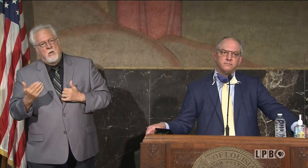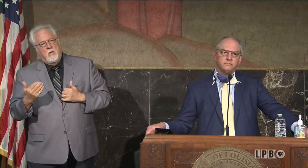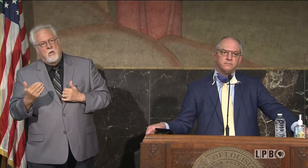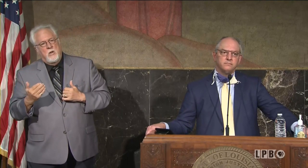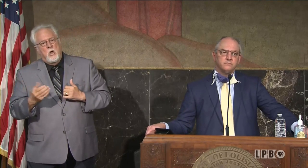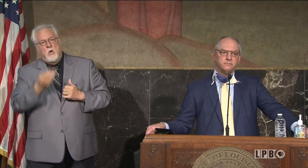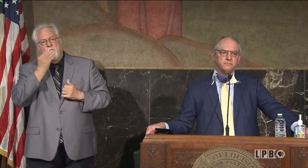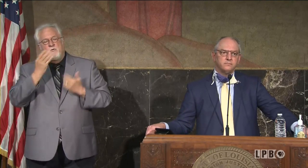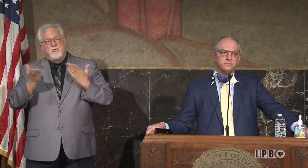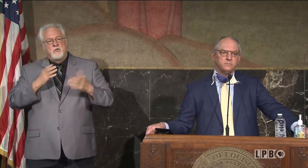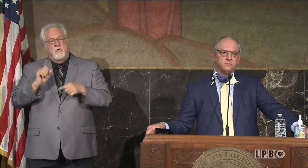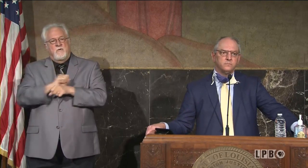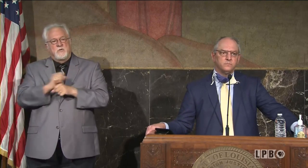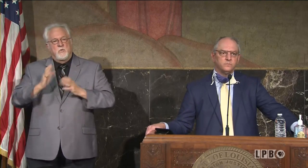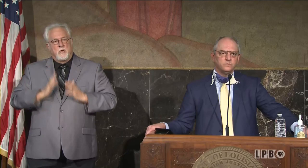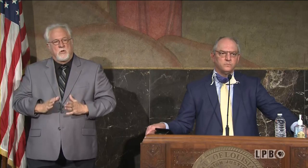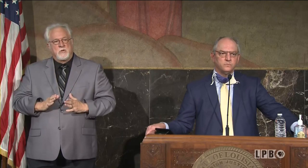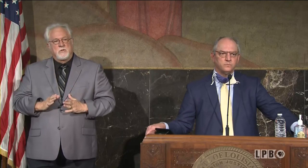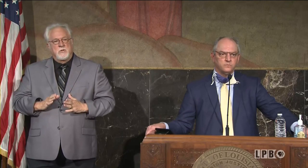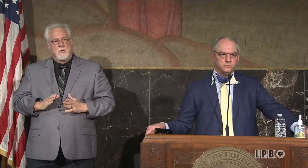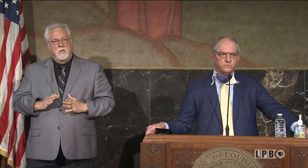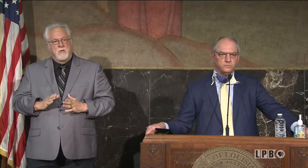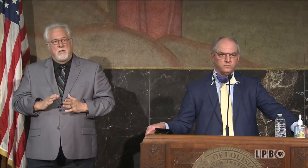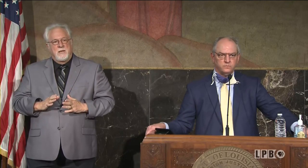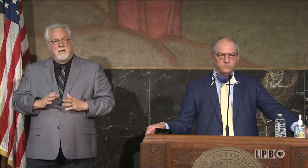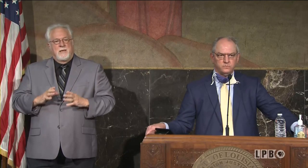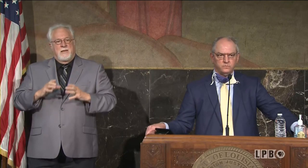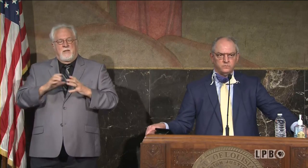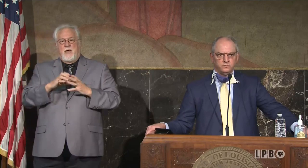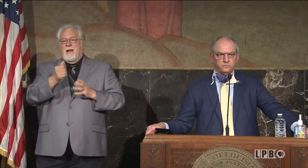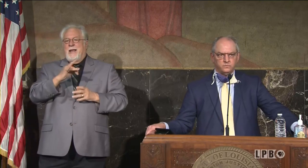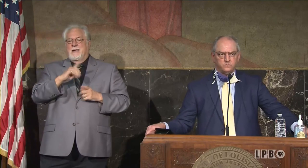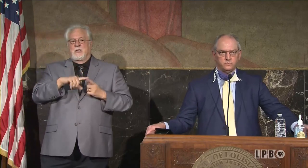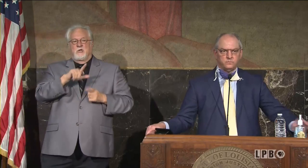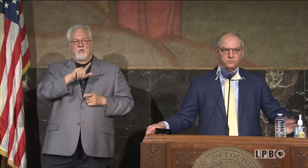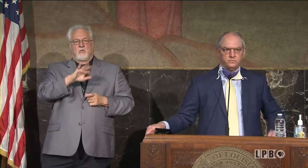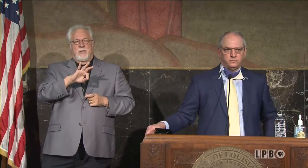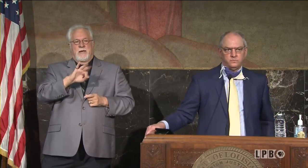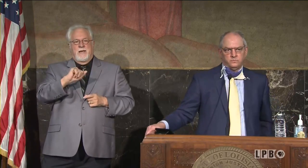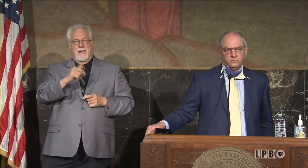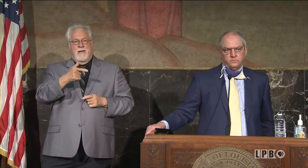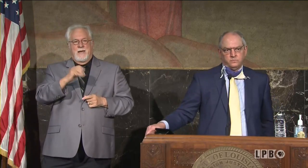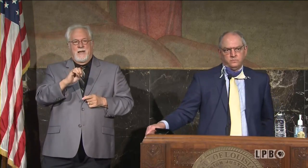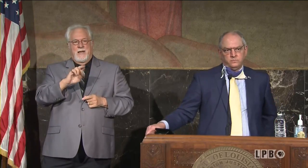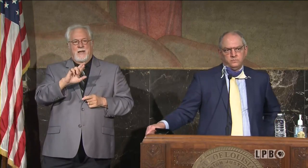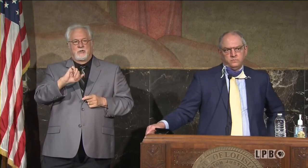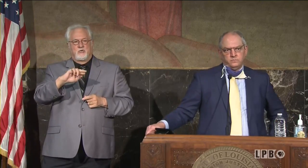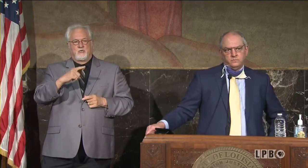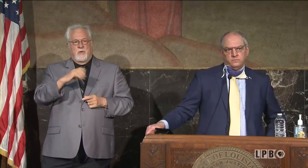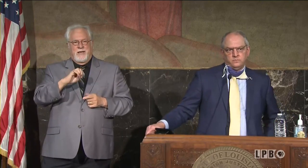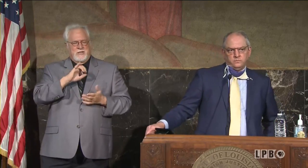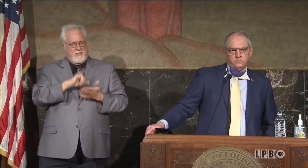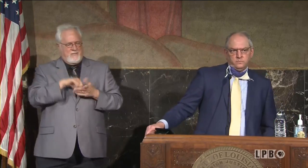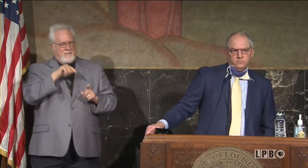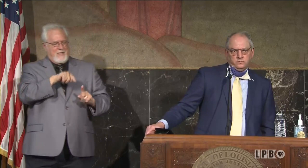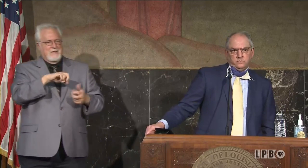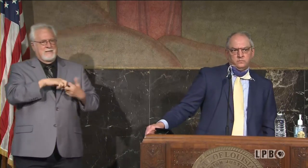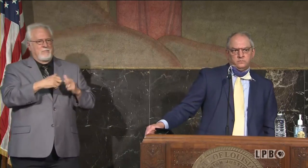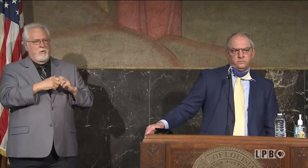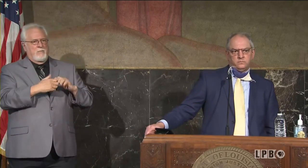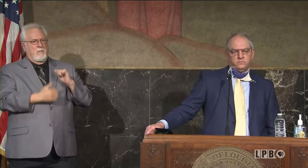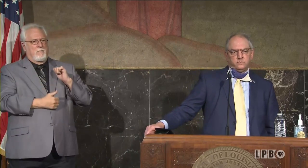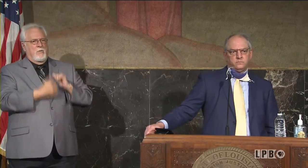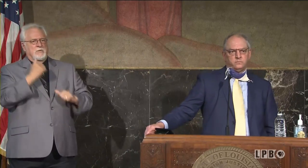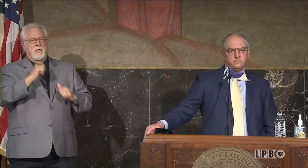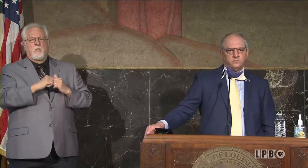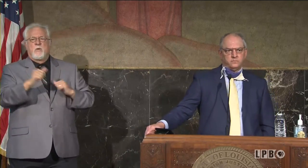food service workers and service industry workers fall in that 18 to 29 age range, and that seems to be where the problem is primarily